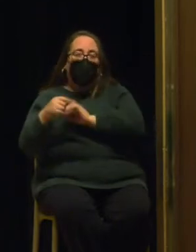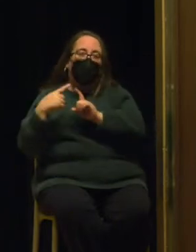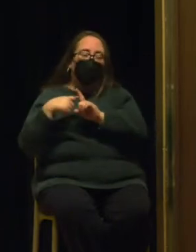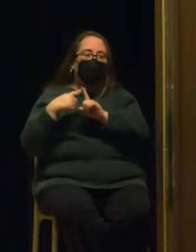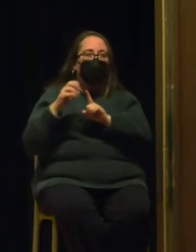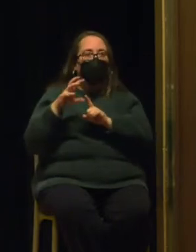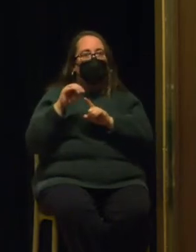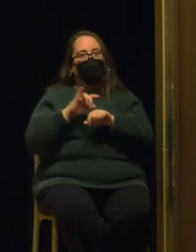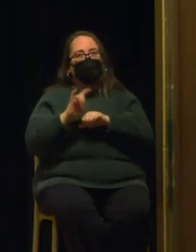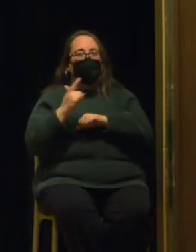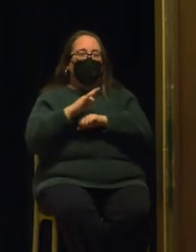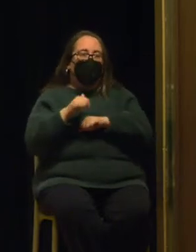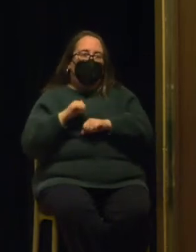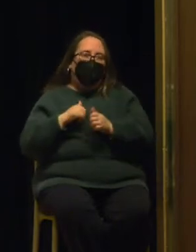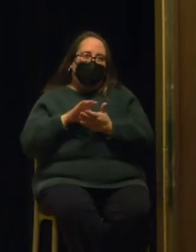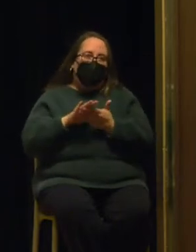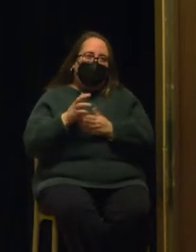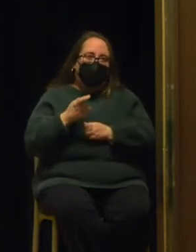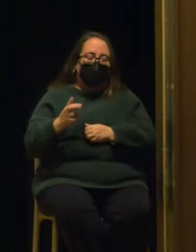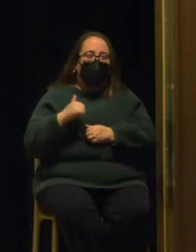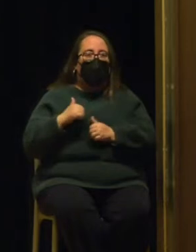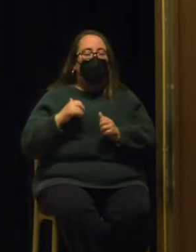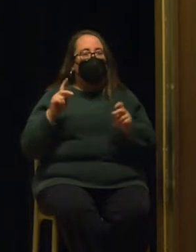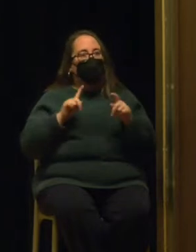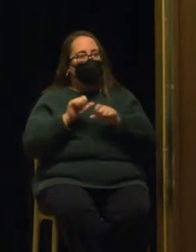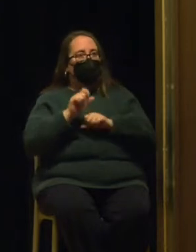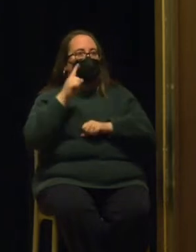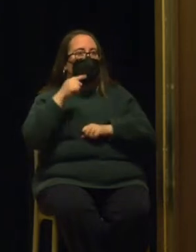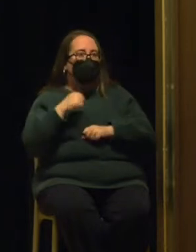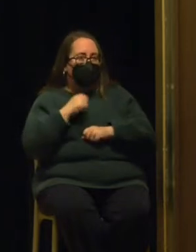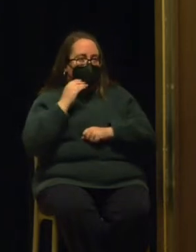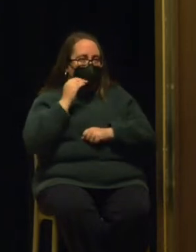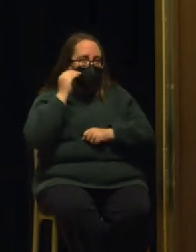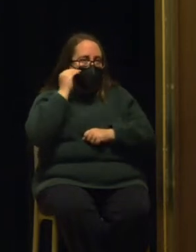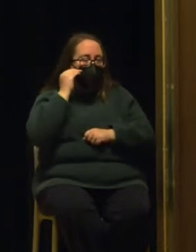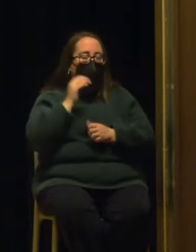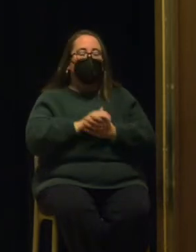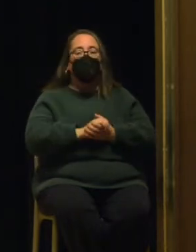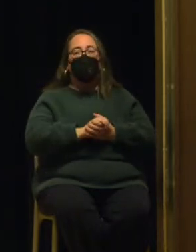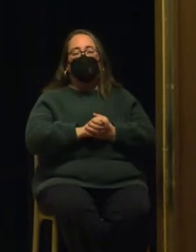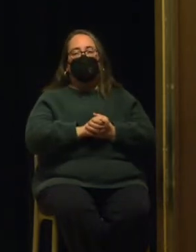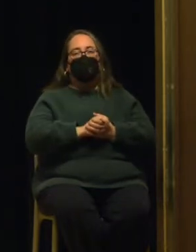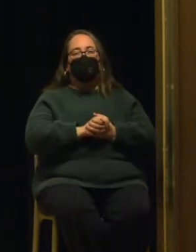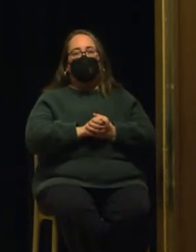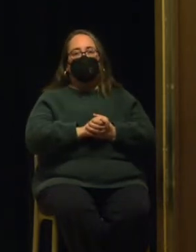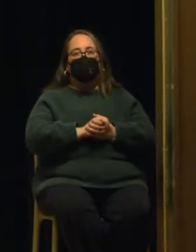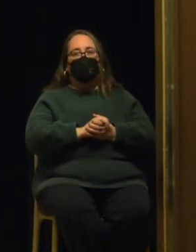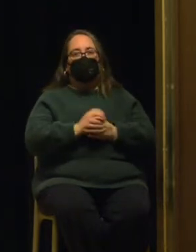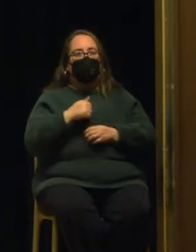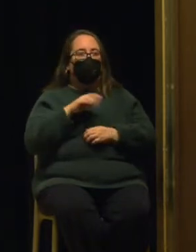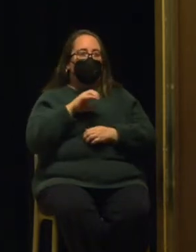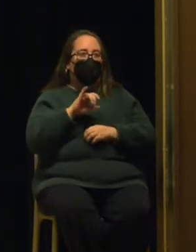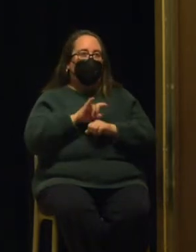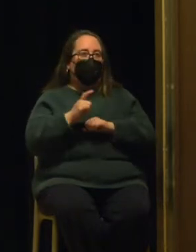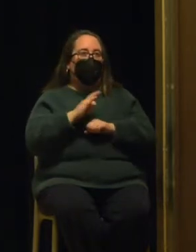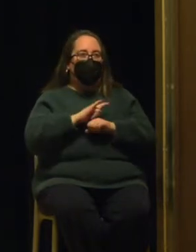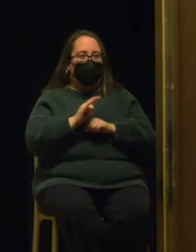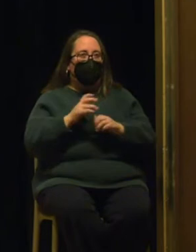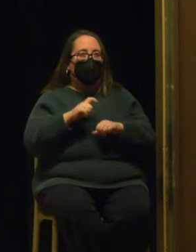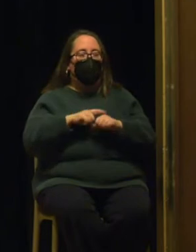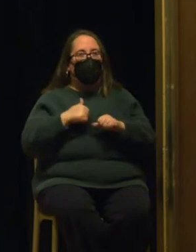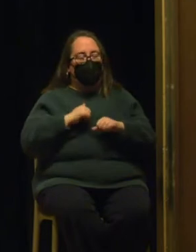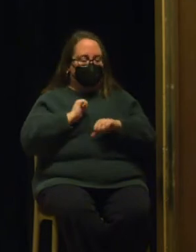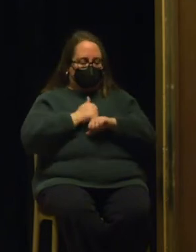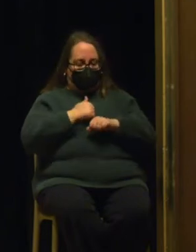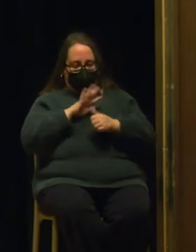I had nice resources. So I had people that worked for me at home. I had a company plane a lot of time. I could set my own